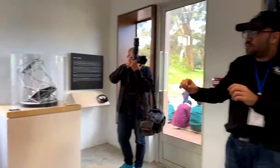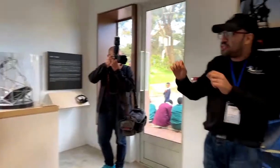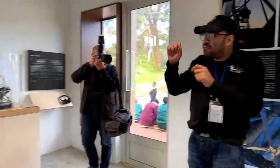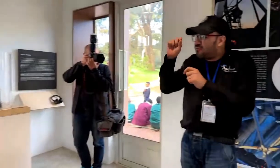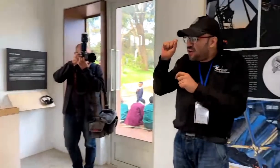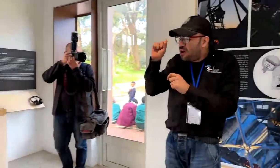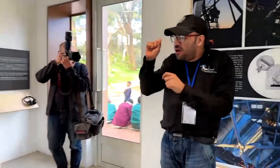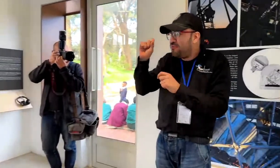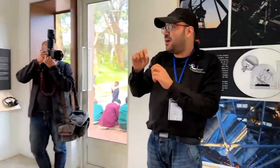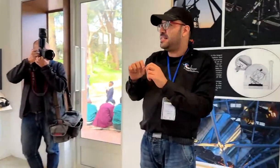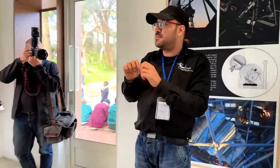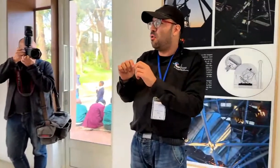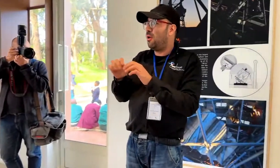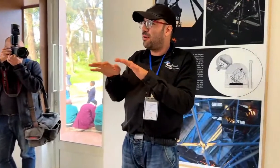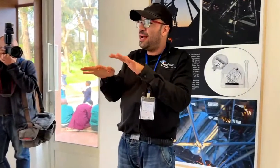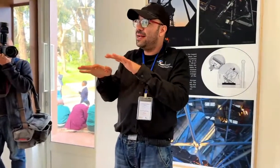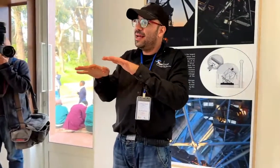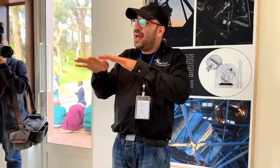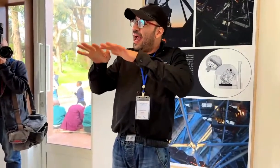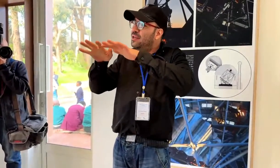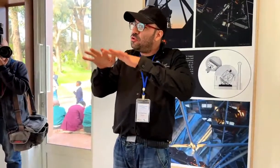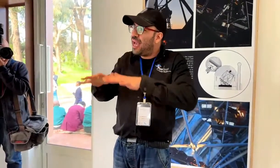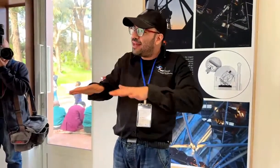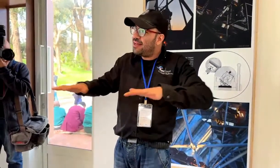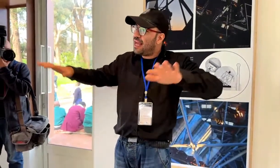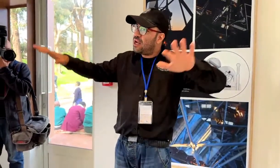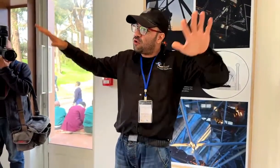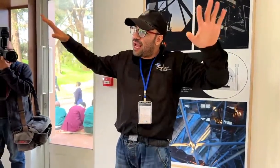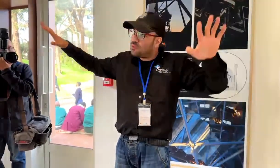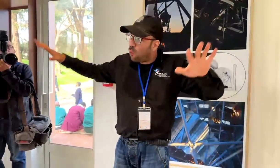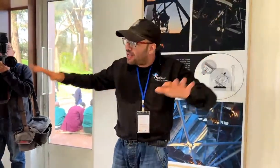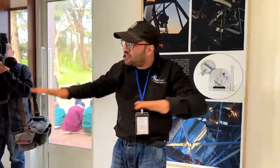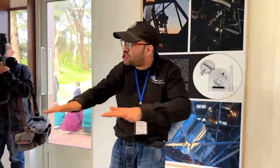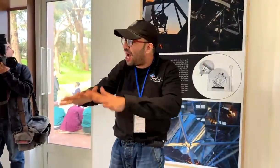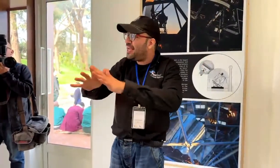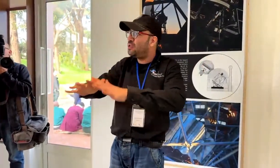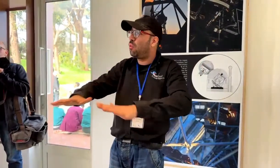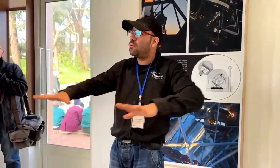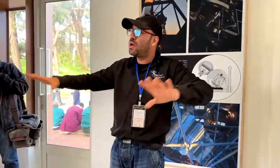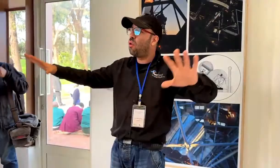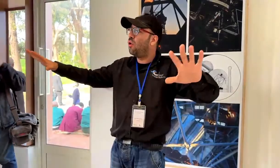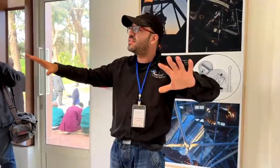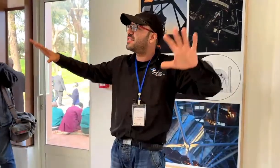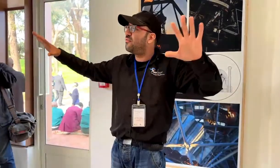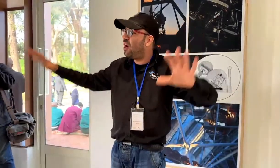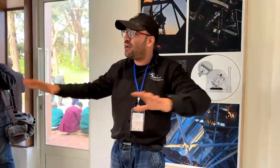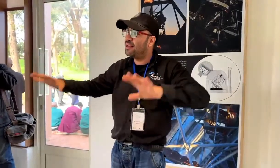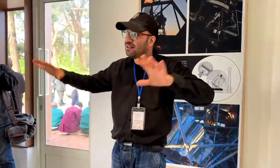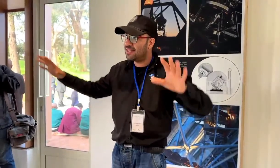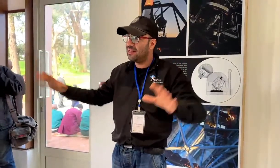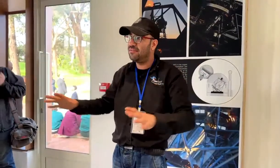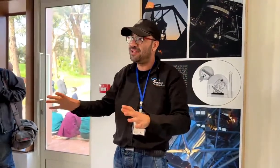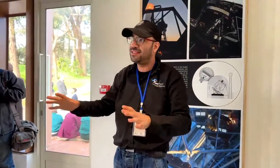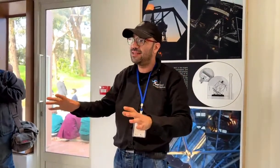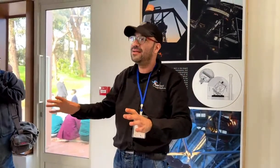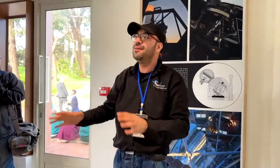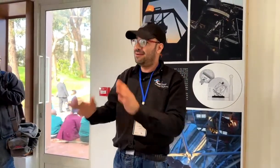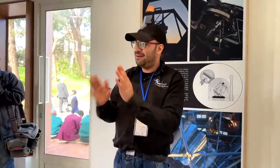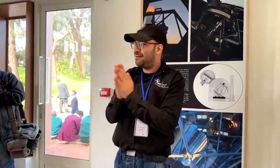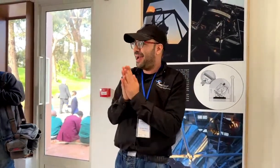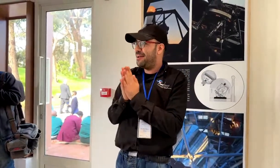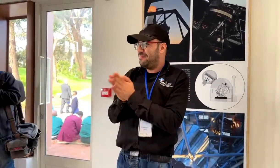micron, which is very, very small, right? And together they create one giant, what we call spherical